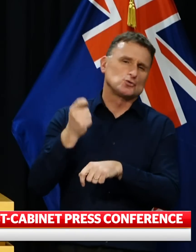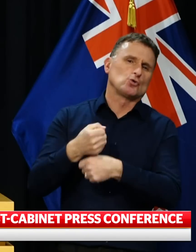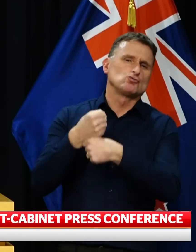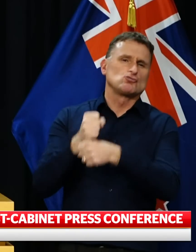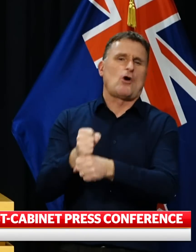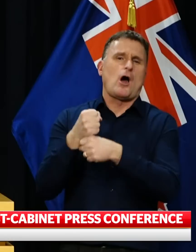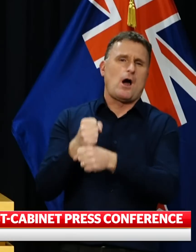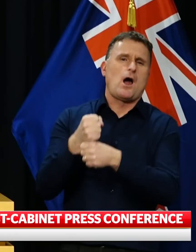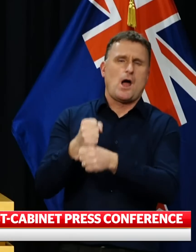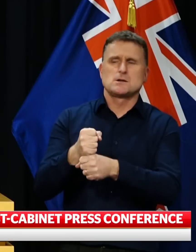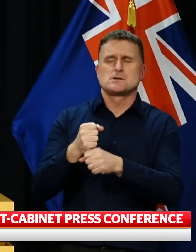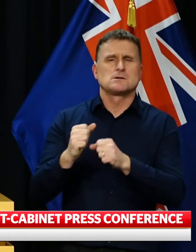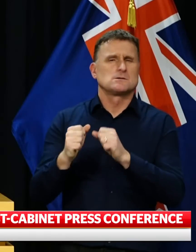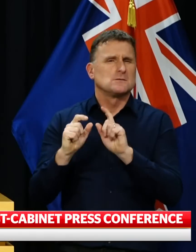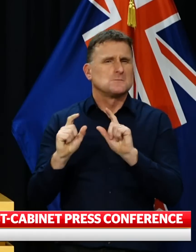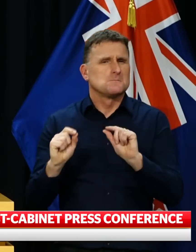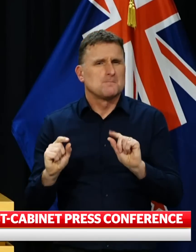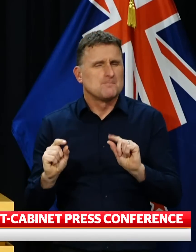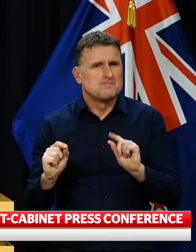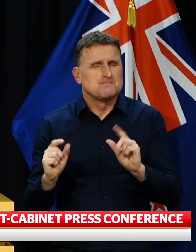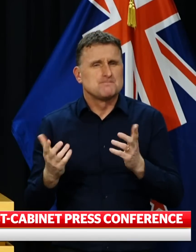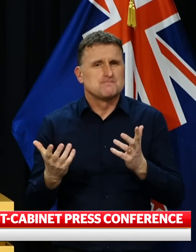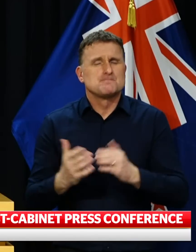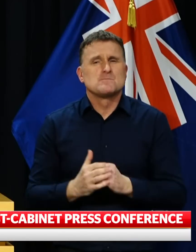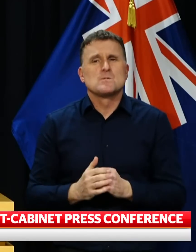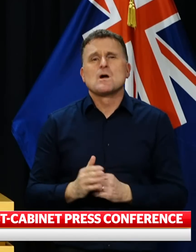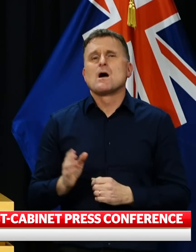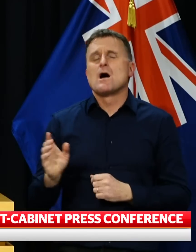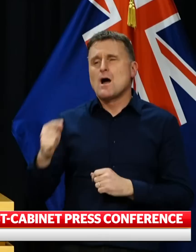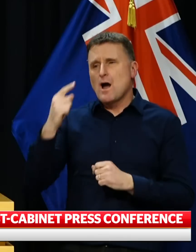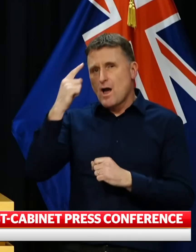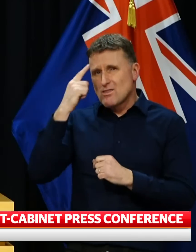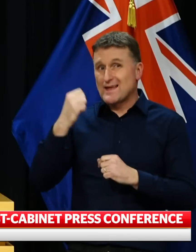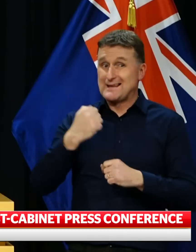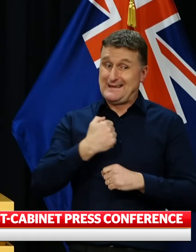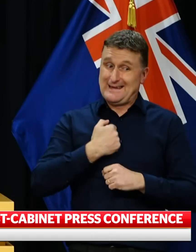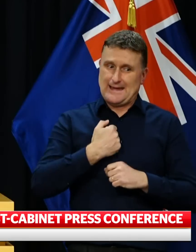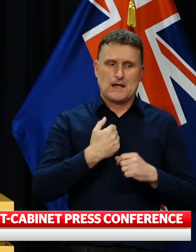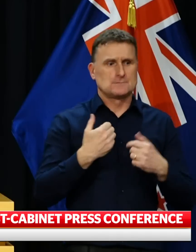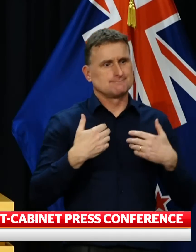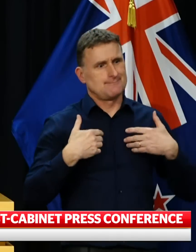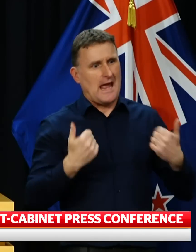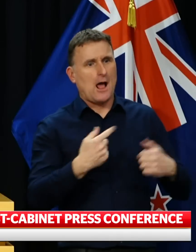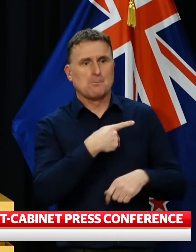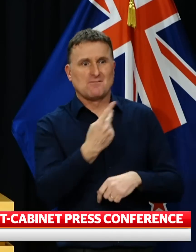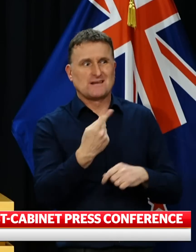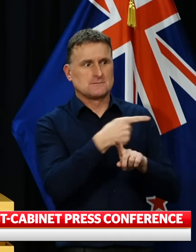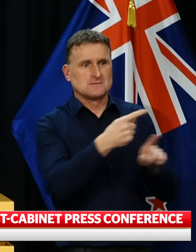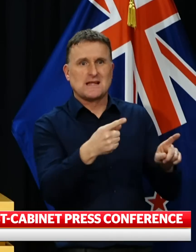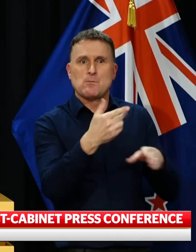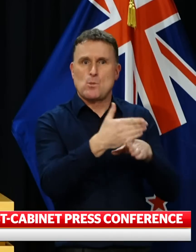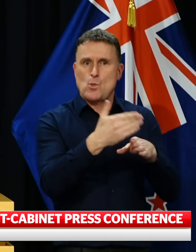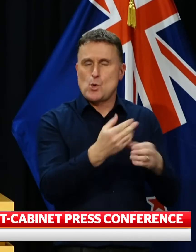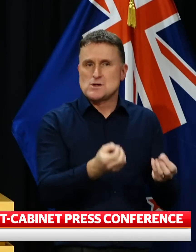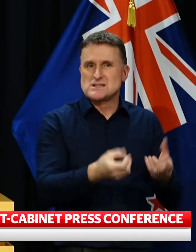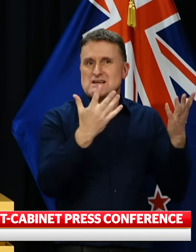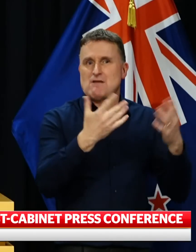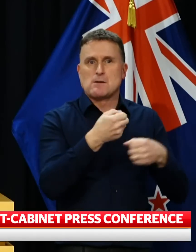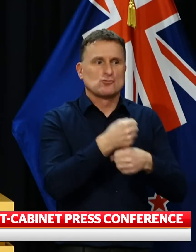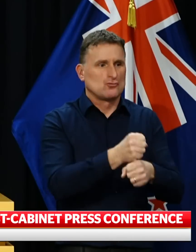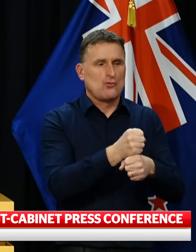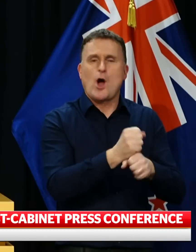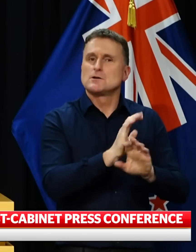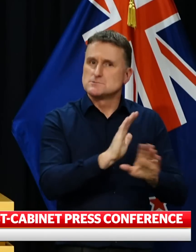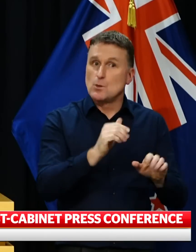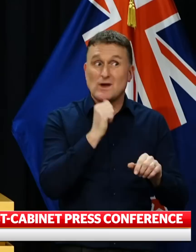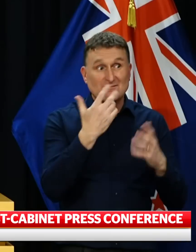doctors have for the health system? Of course, I don't want to see any of our medical workforce on strike, and I think the best way to resolve those issues is around the bargaining